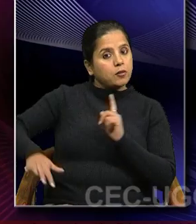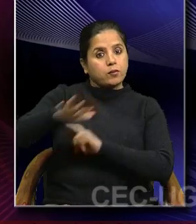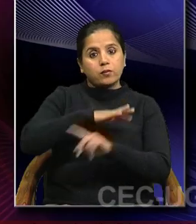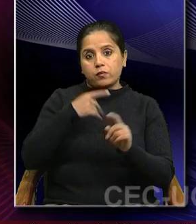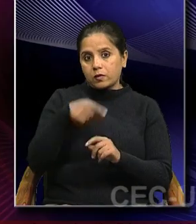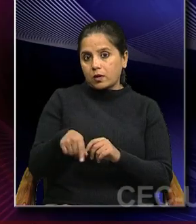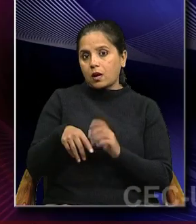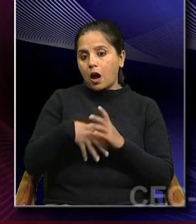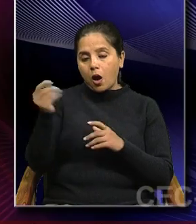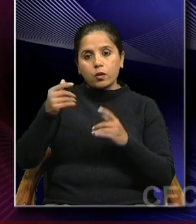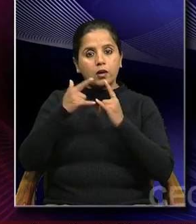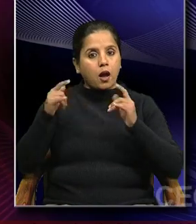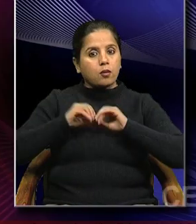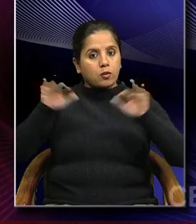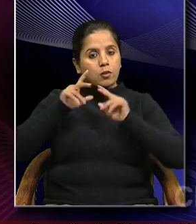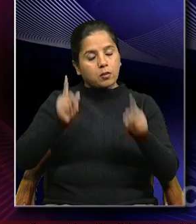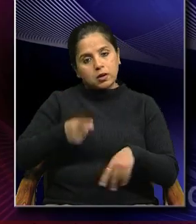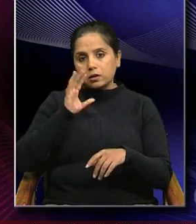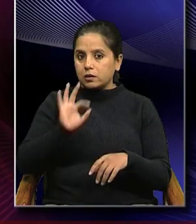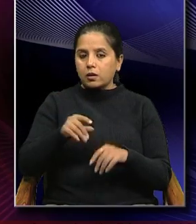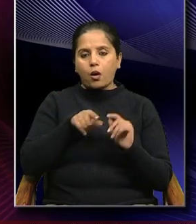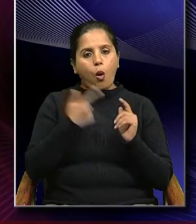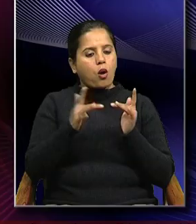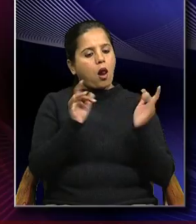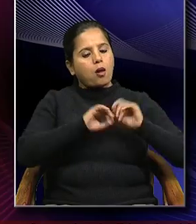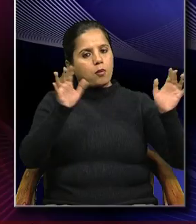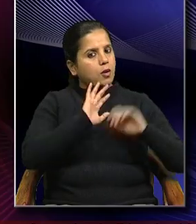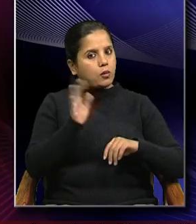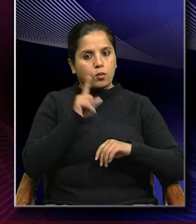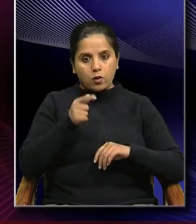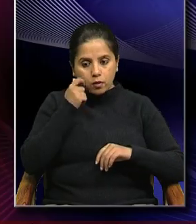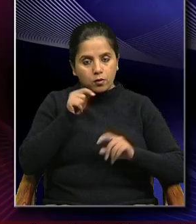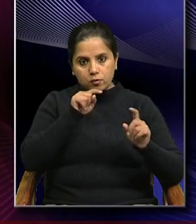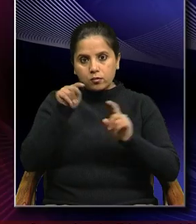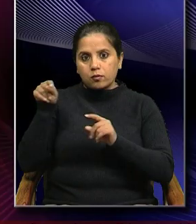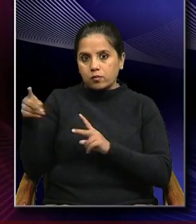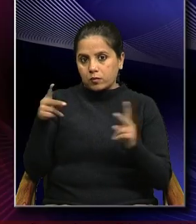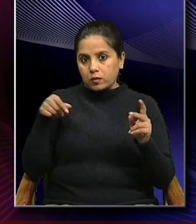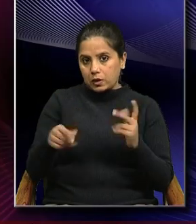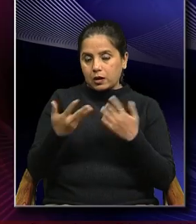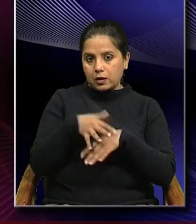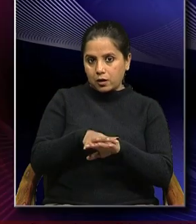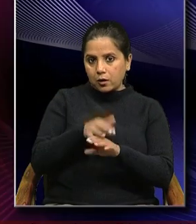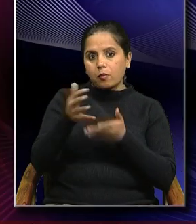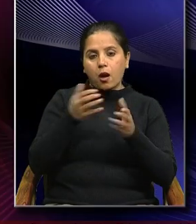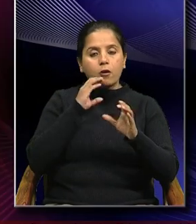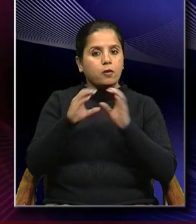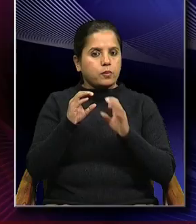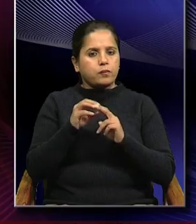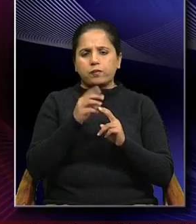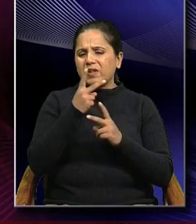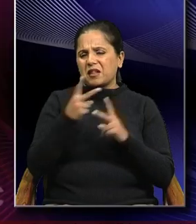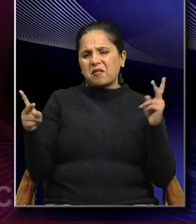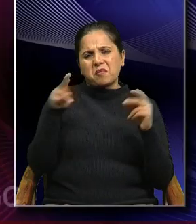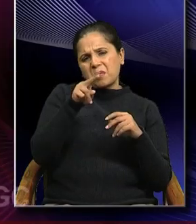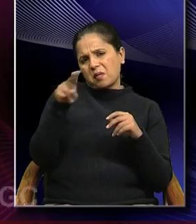an offline campaign for the same. And there comes the role of integrated marketing communication. There are different